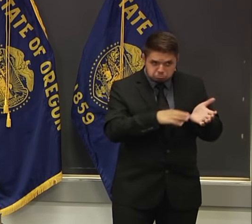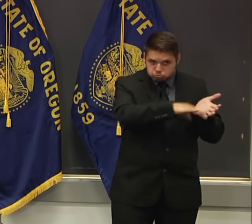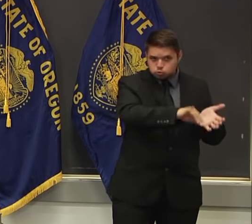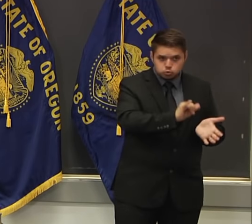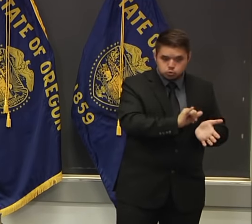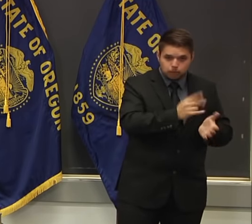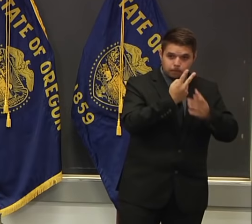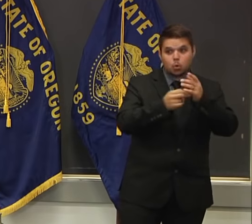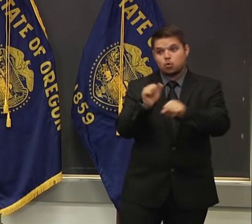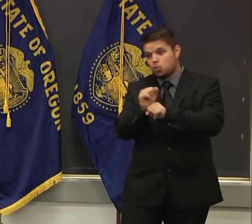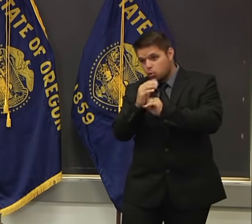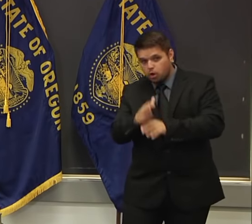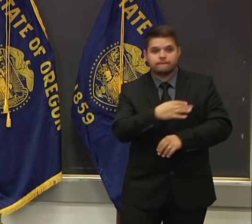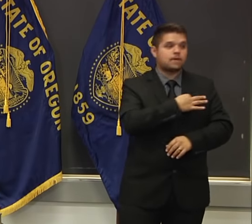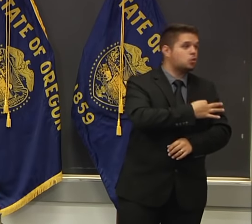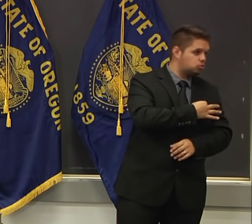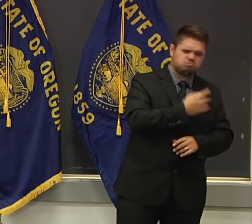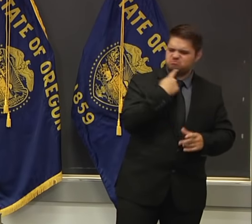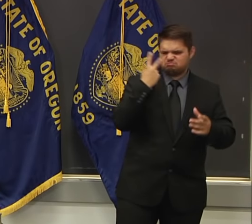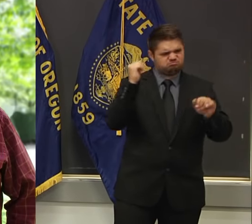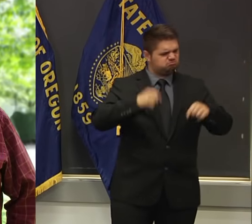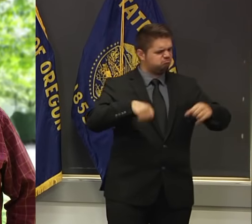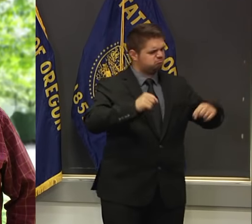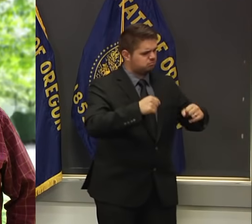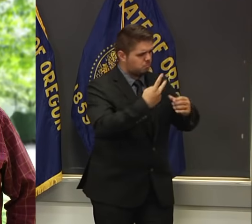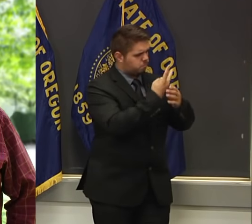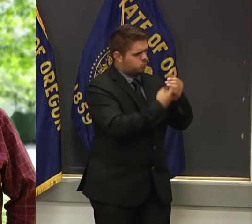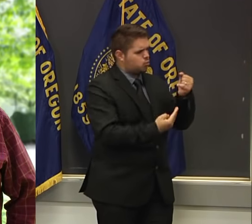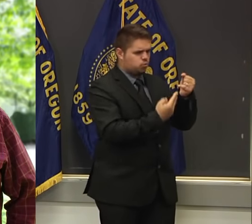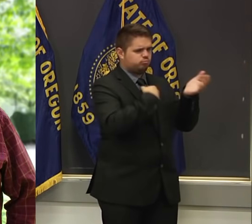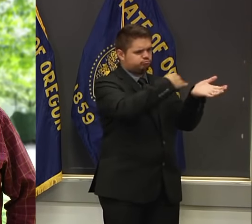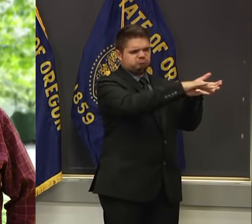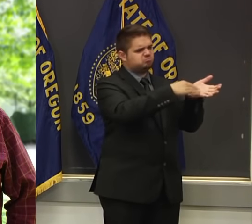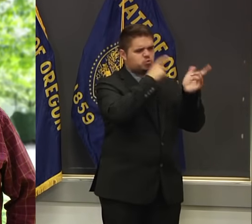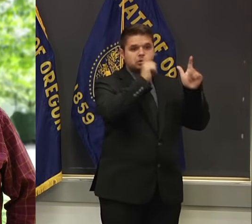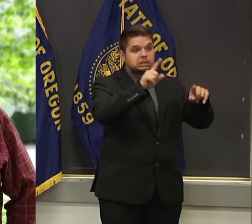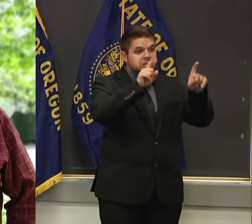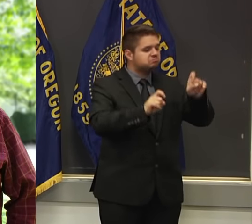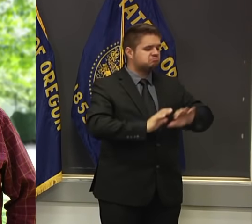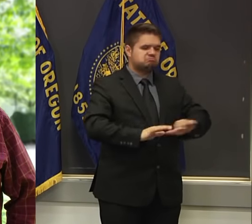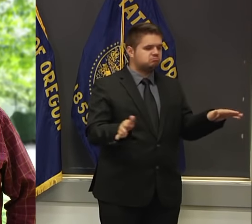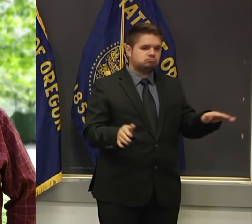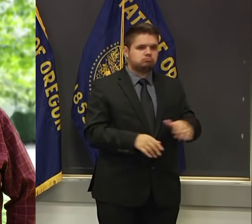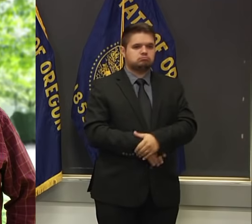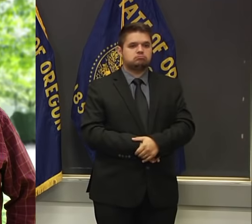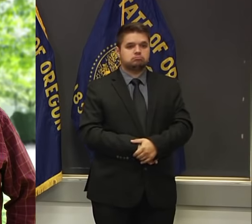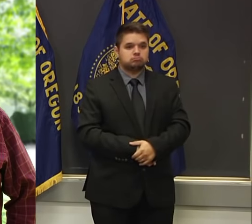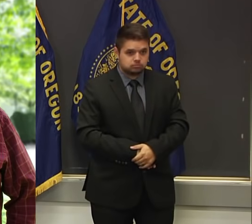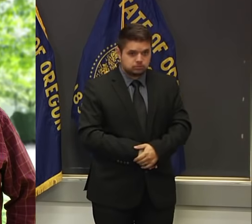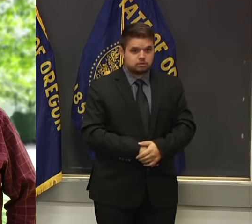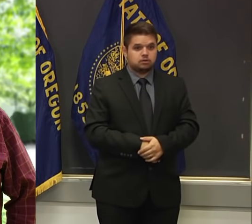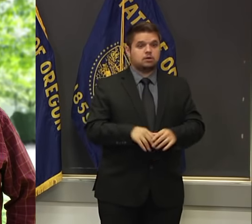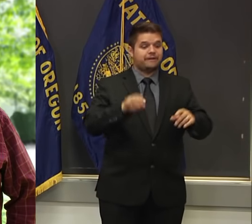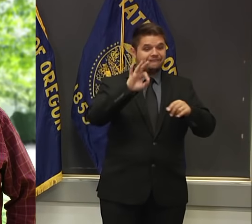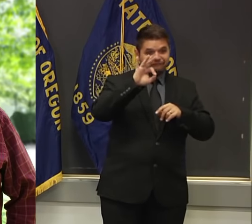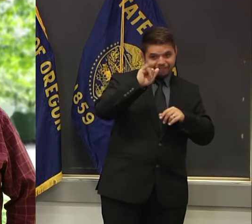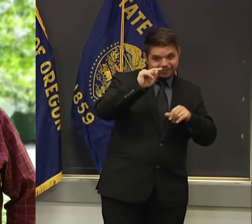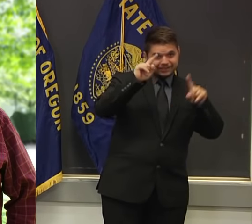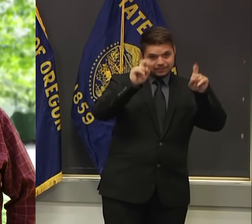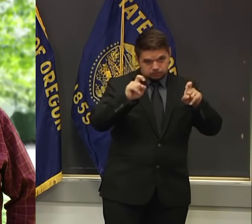Is that right? Well, absolutely. Yeah. And the fit test and the medical evaluation are actually two different things.